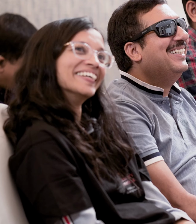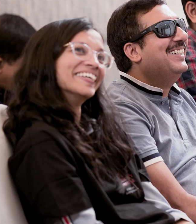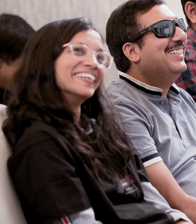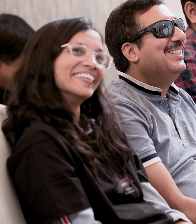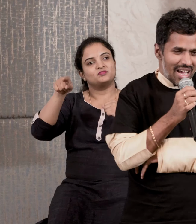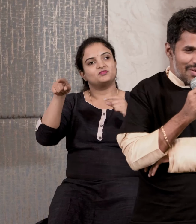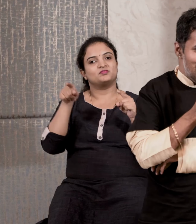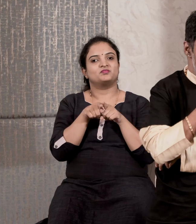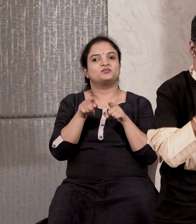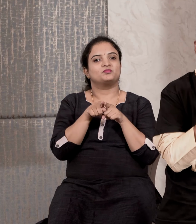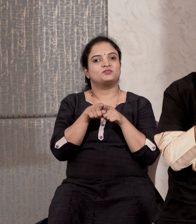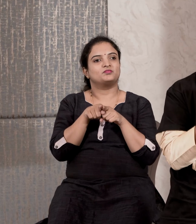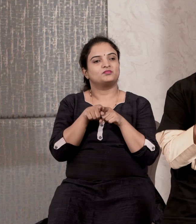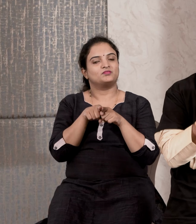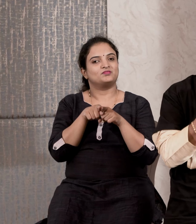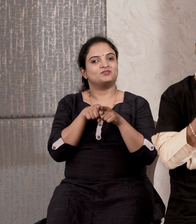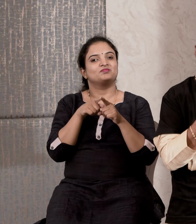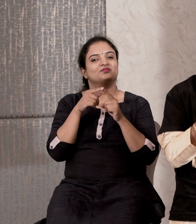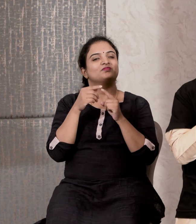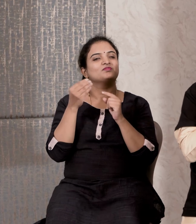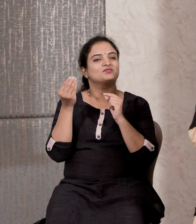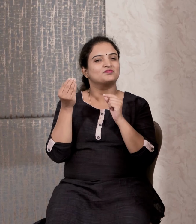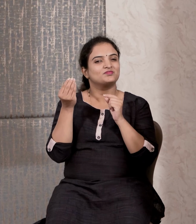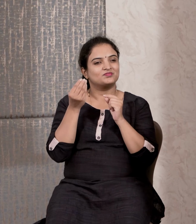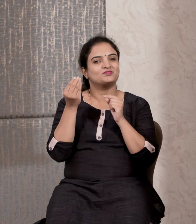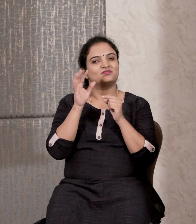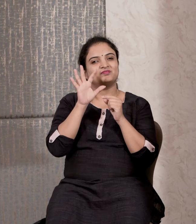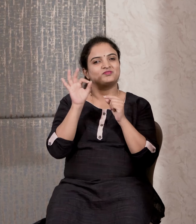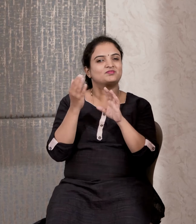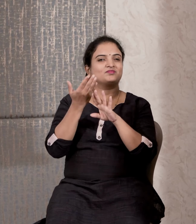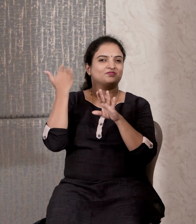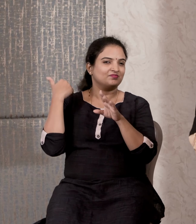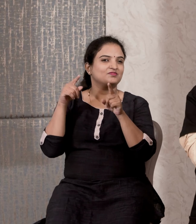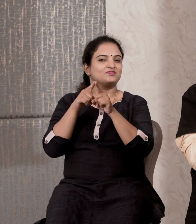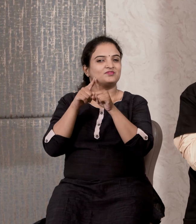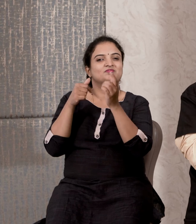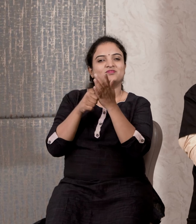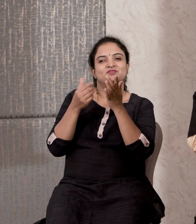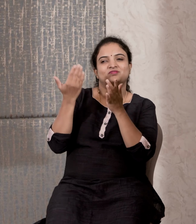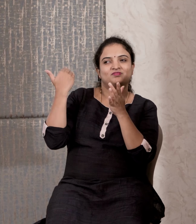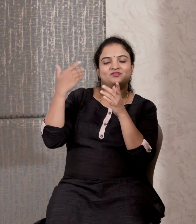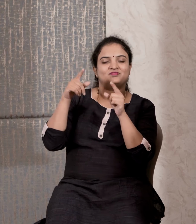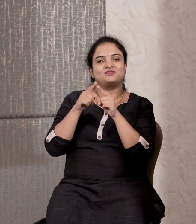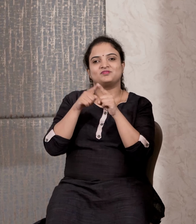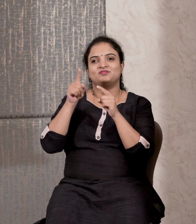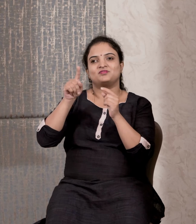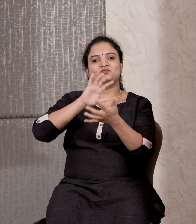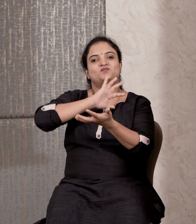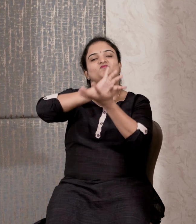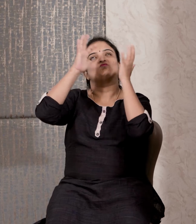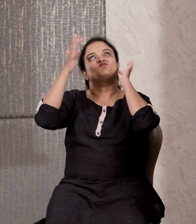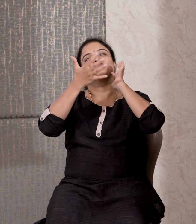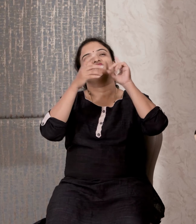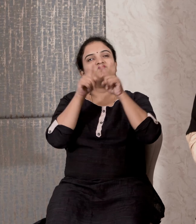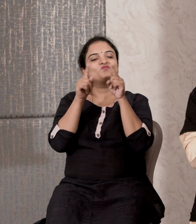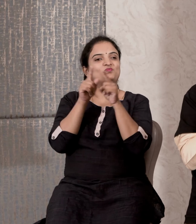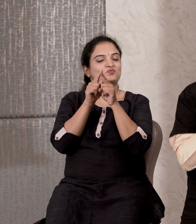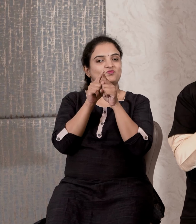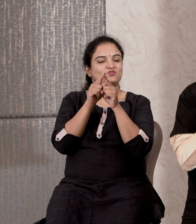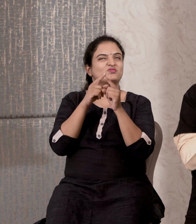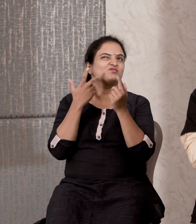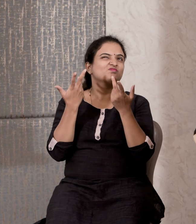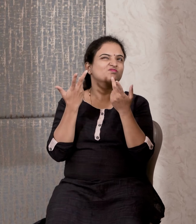him just about a few weeks or month ago, that for the Global Accessibility Awareness Day, we need to do something.